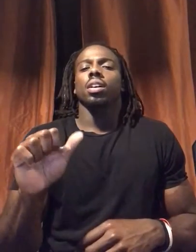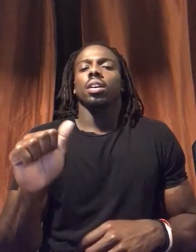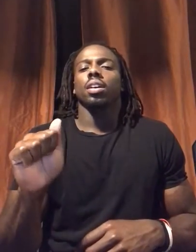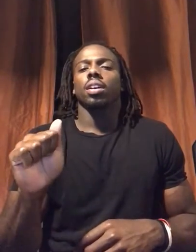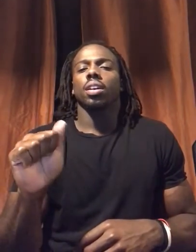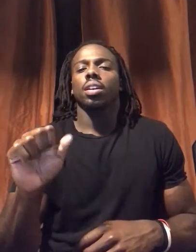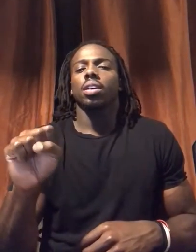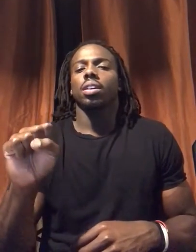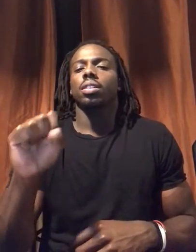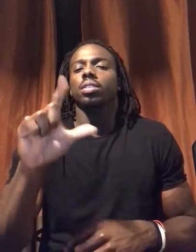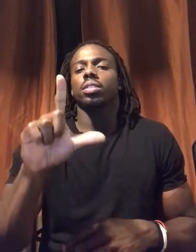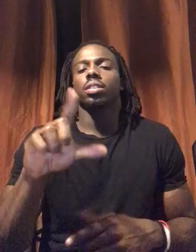Alright, cool, cool.